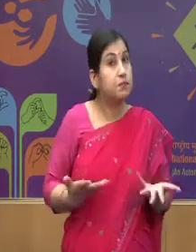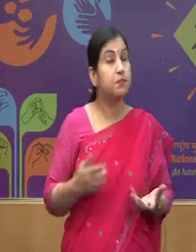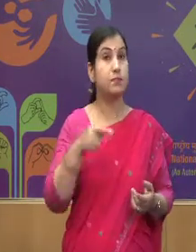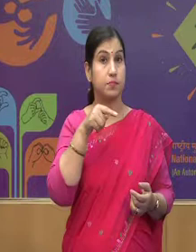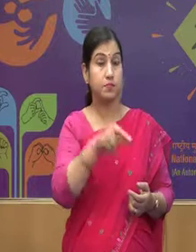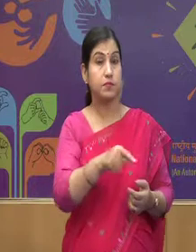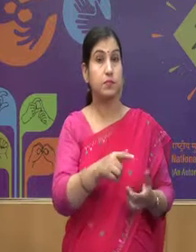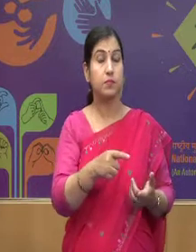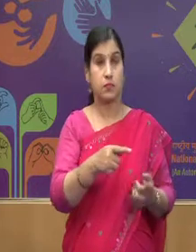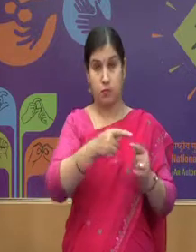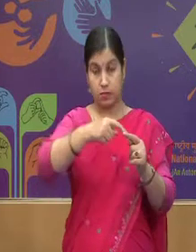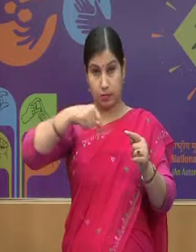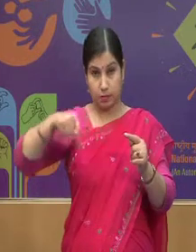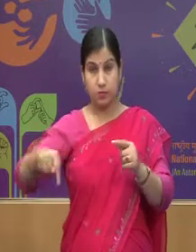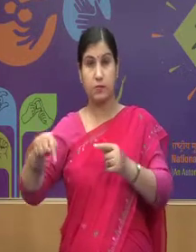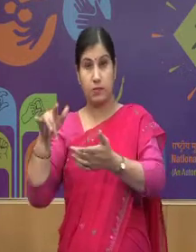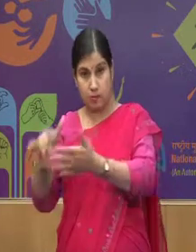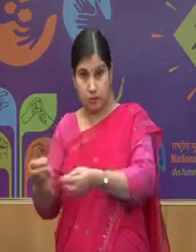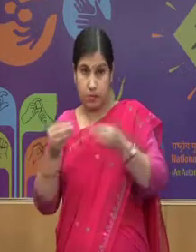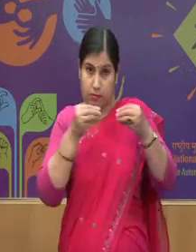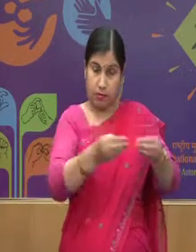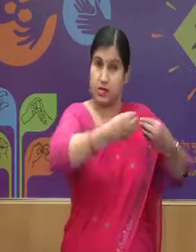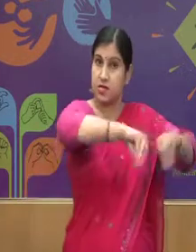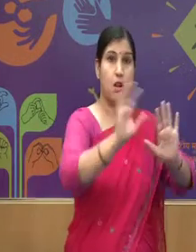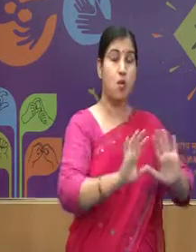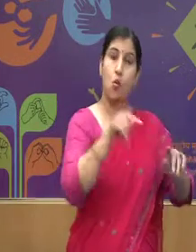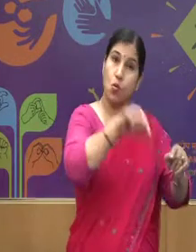However, there was no demand for European goods in China.